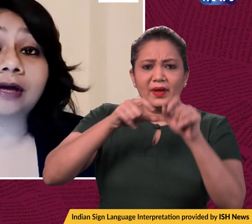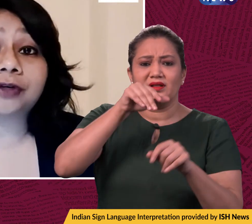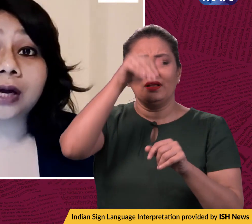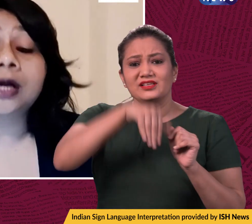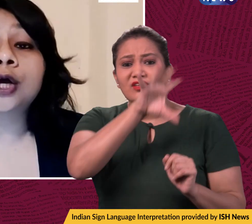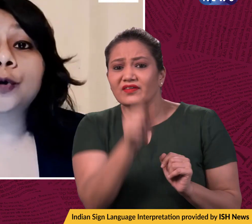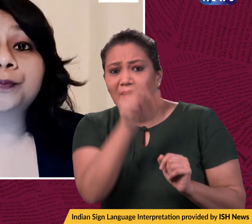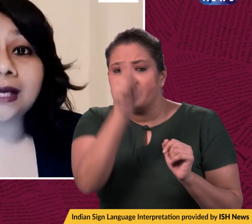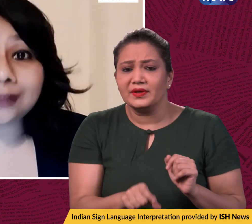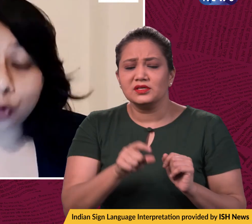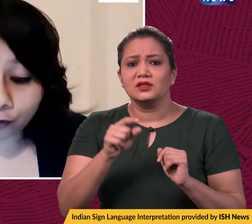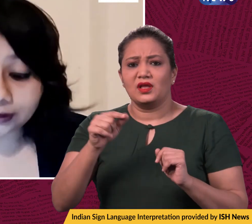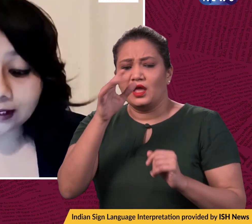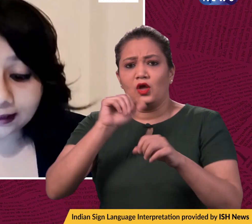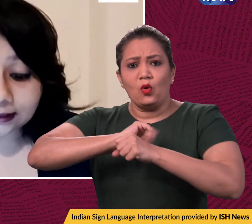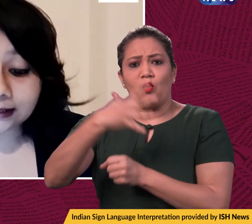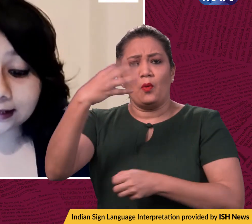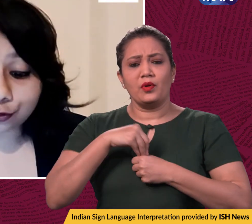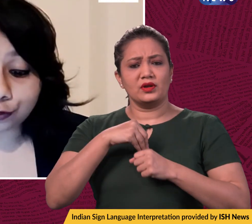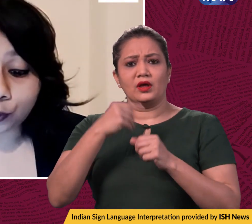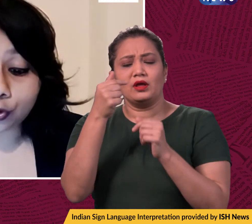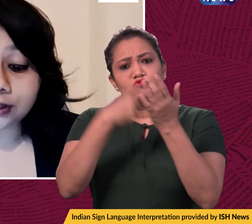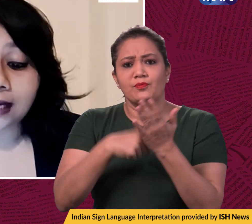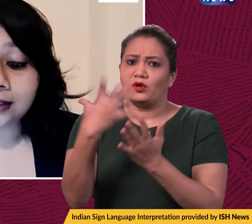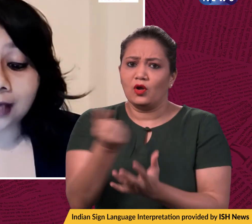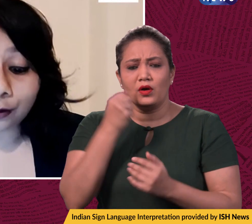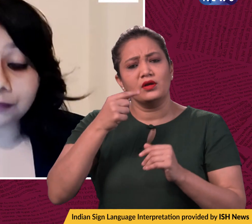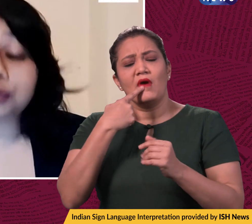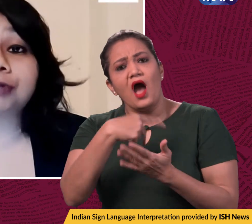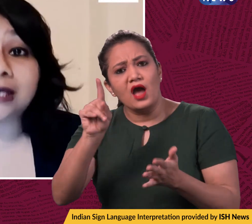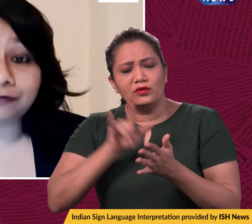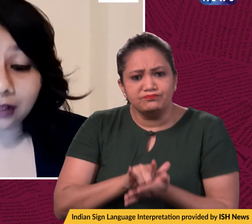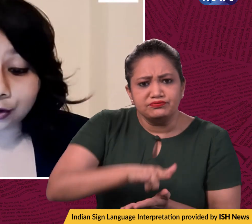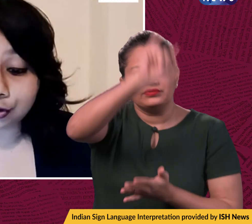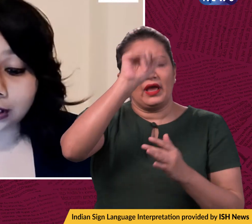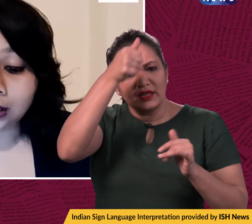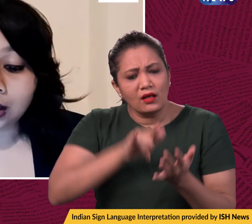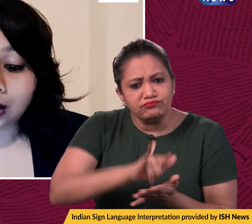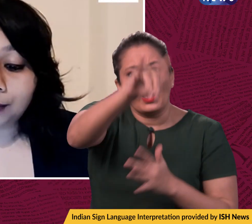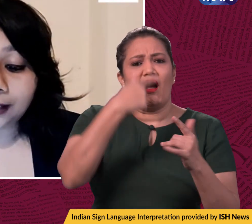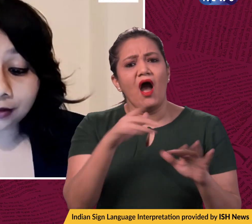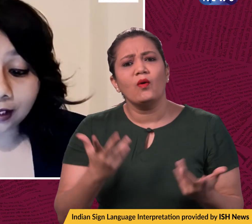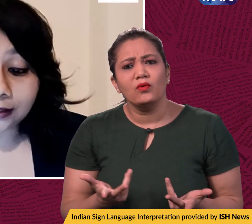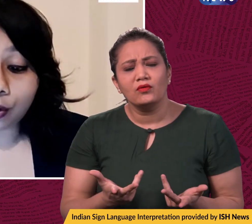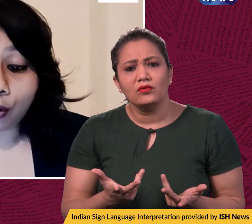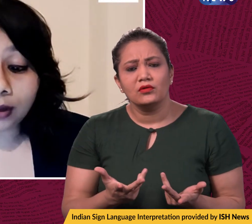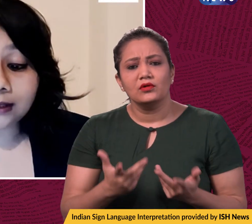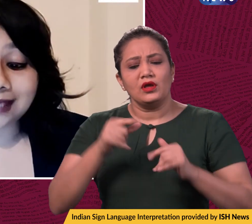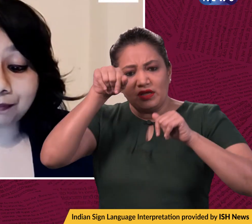Africa obtained a COVID-19 test report that allowed him to leave the country. By tonight, all 10